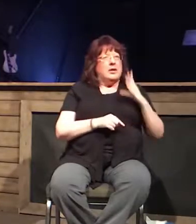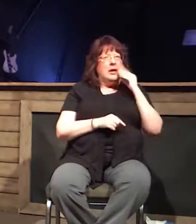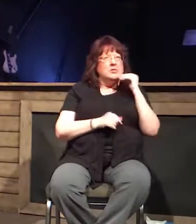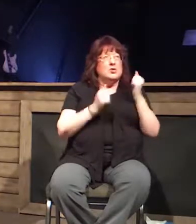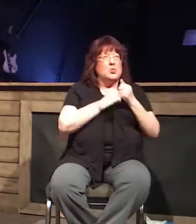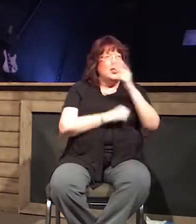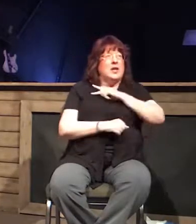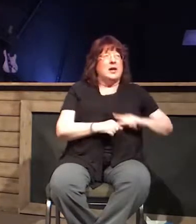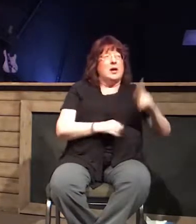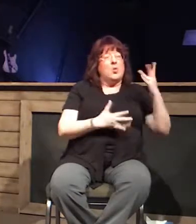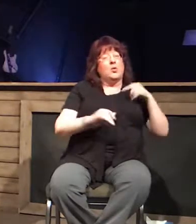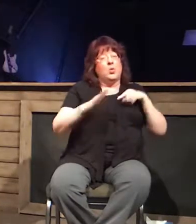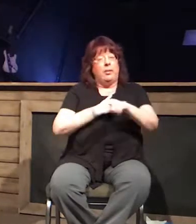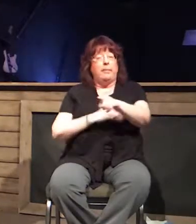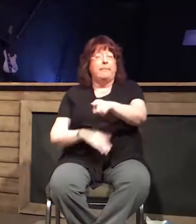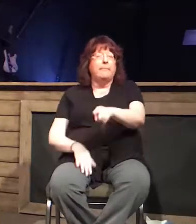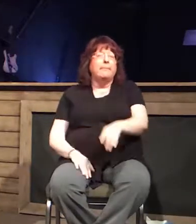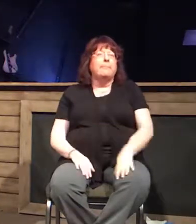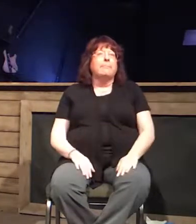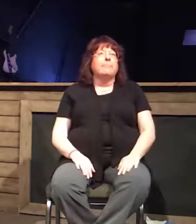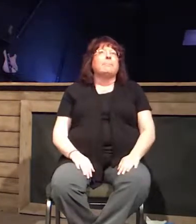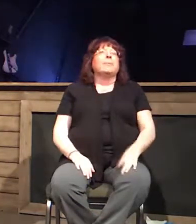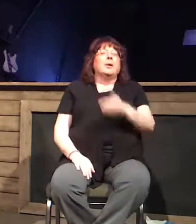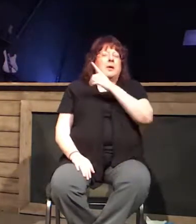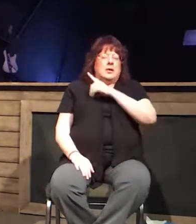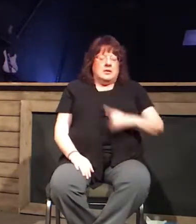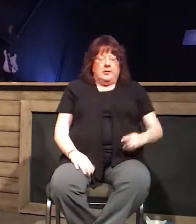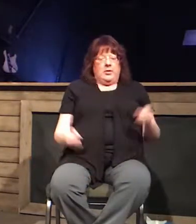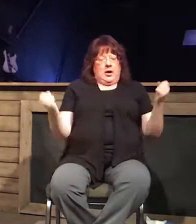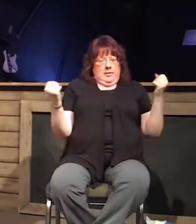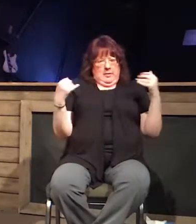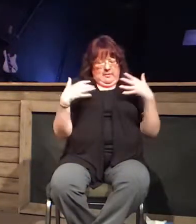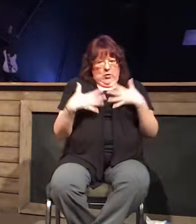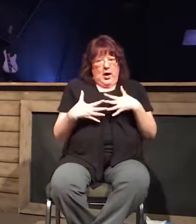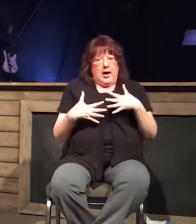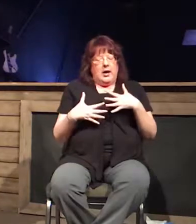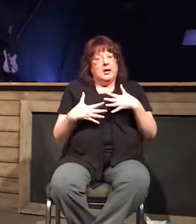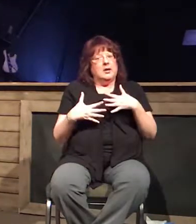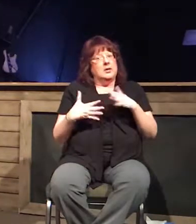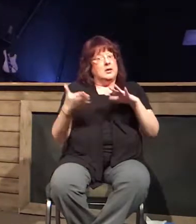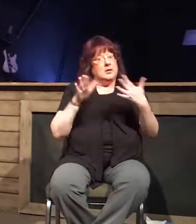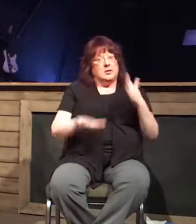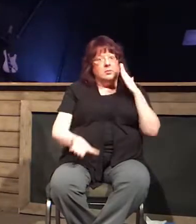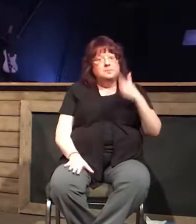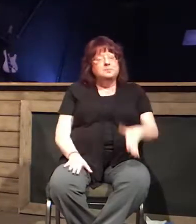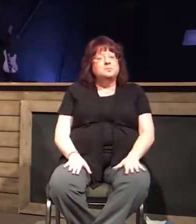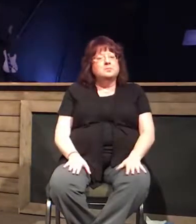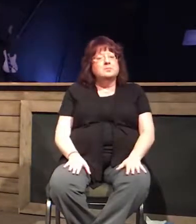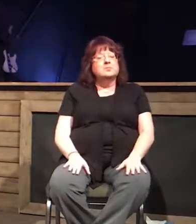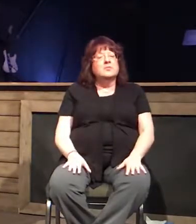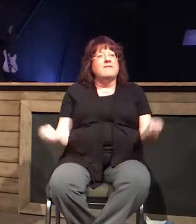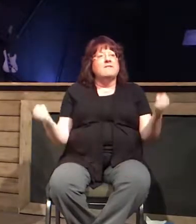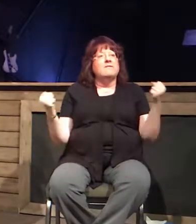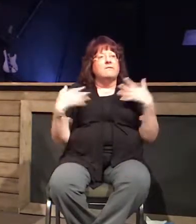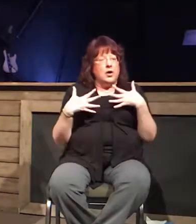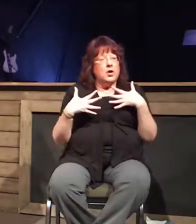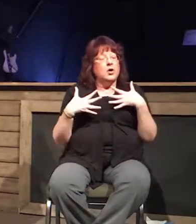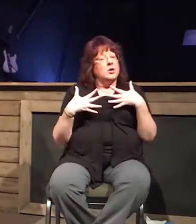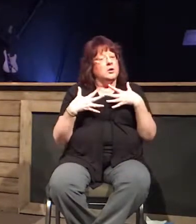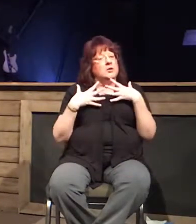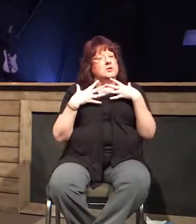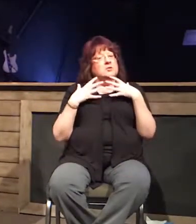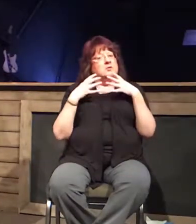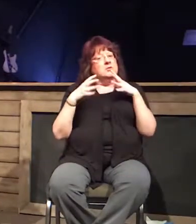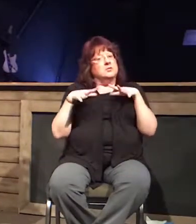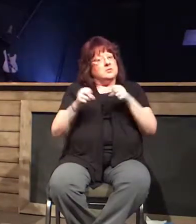with a king who wanted to take his life. David was afraid for his life. Fear had gripped